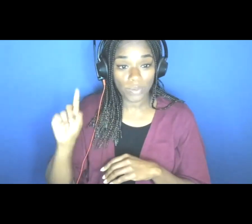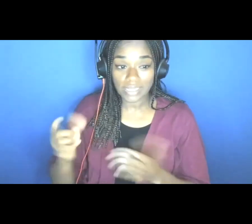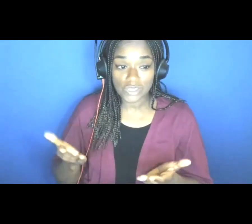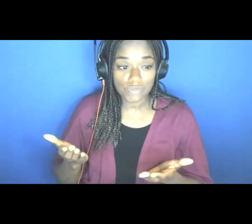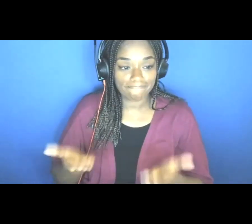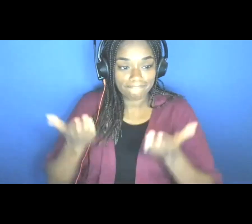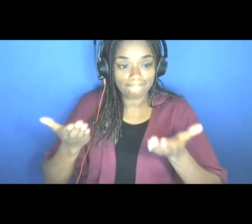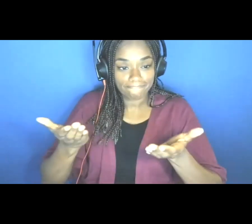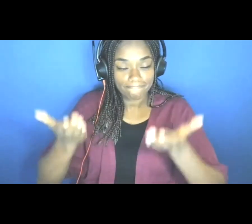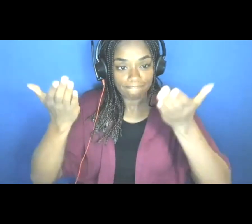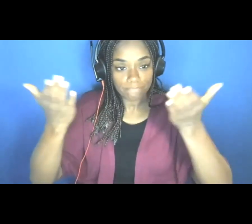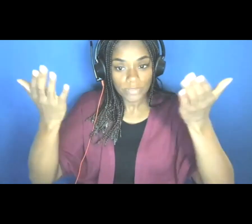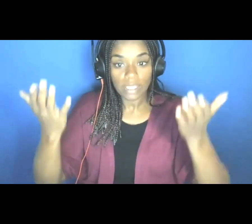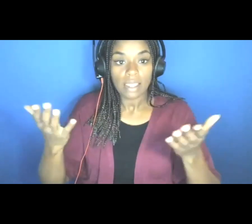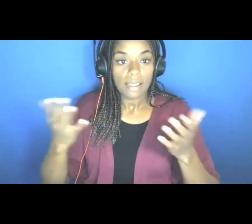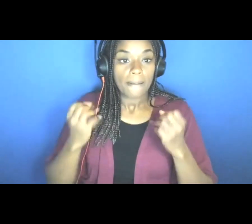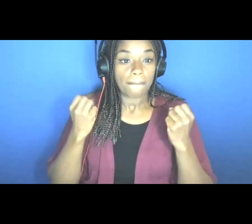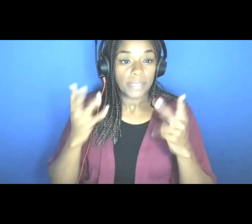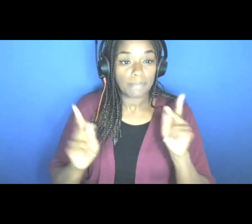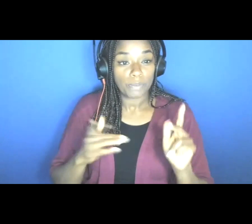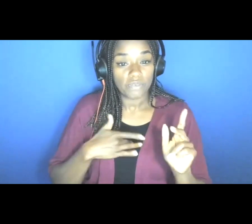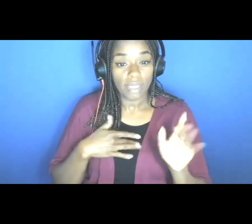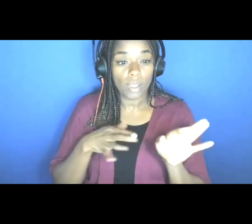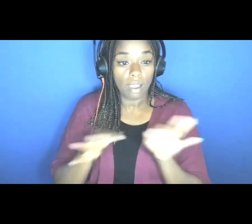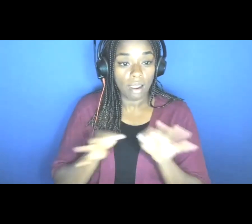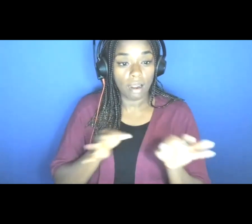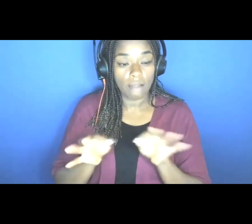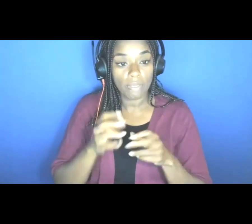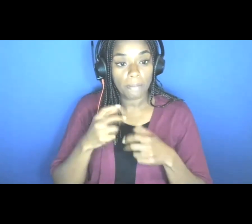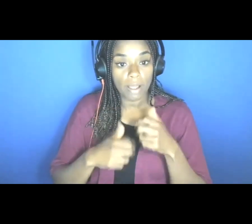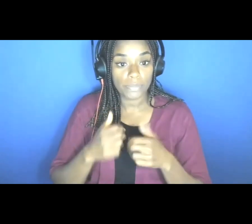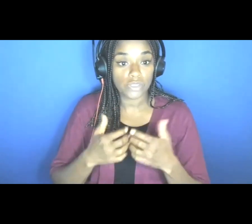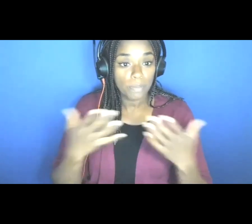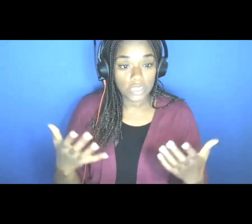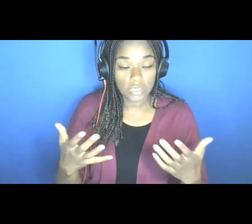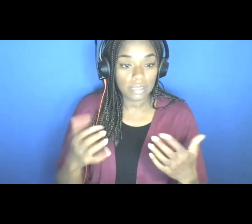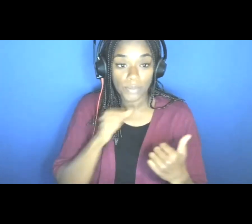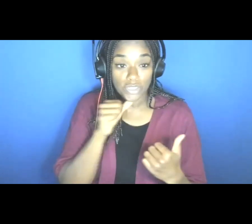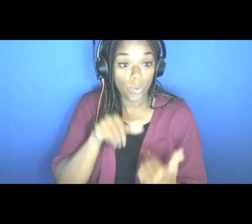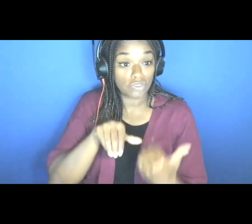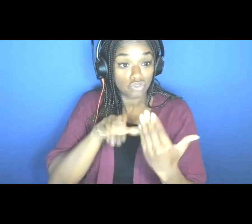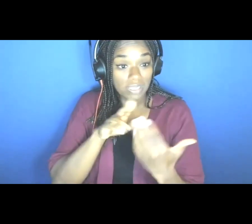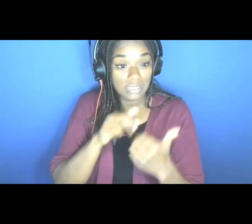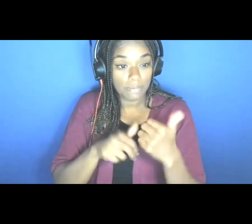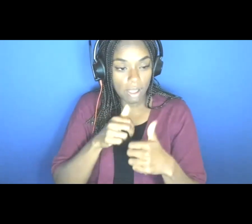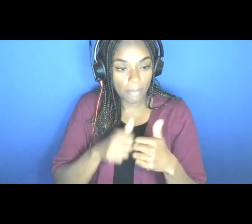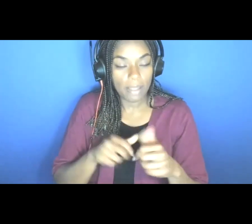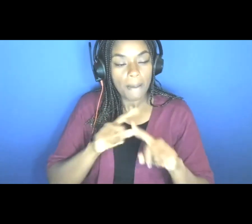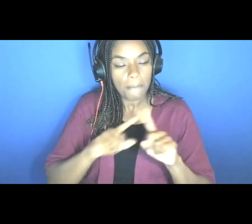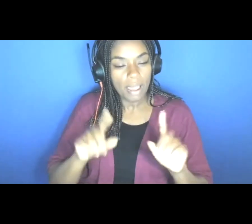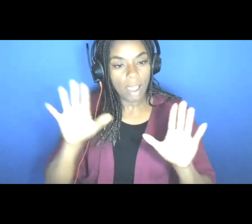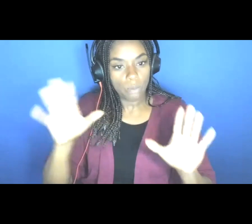more time describing the problem than we do in addressing it. But I want to make the case for the importance of